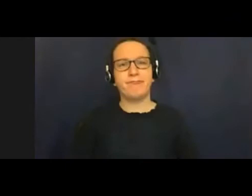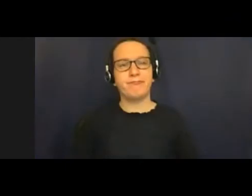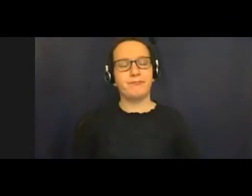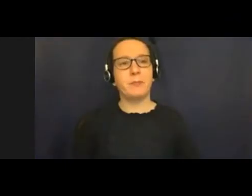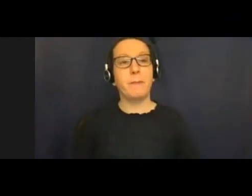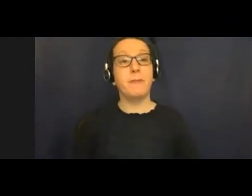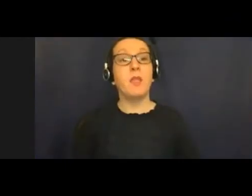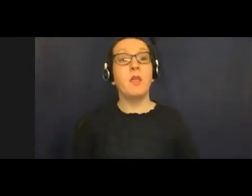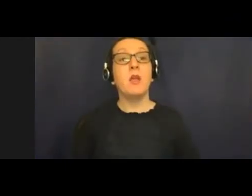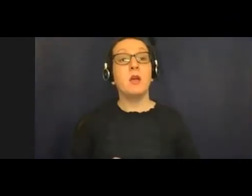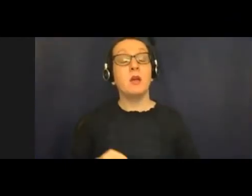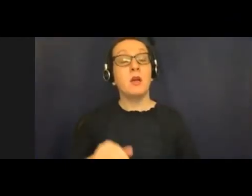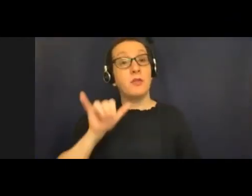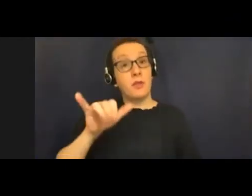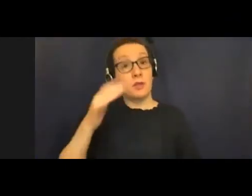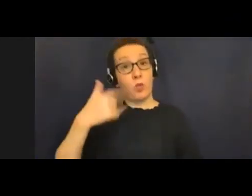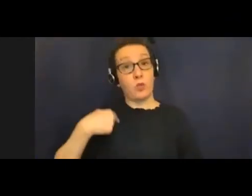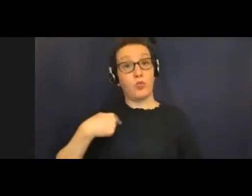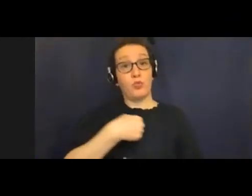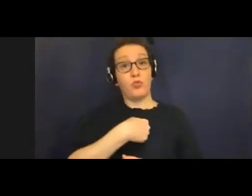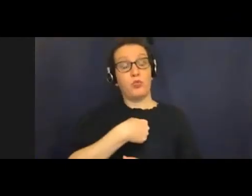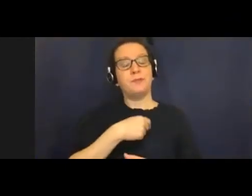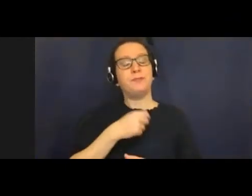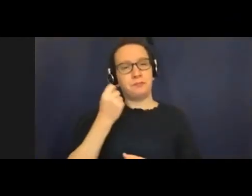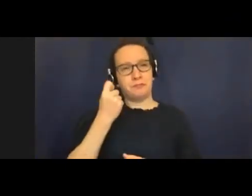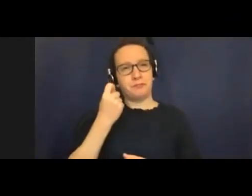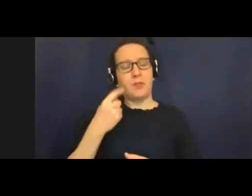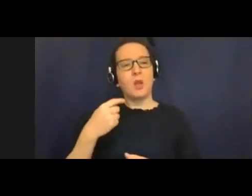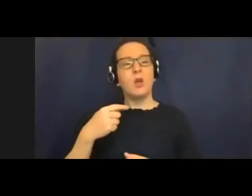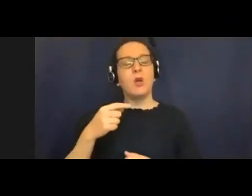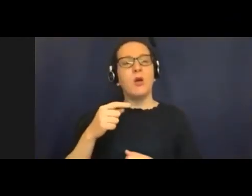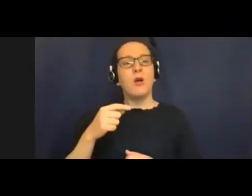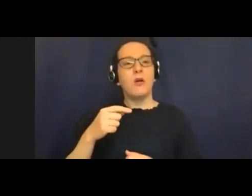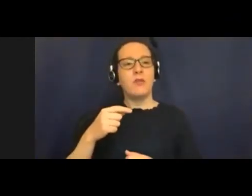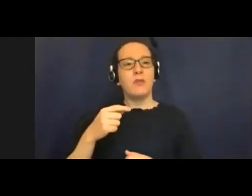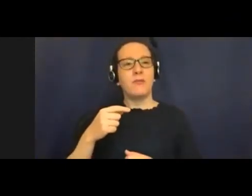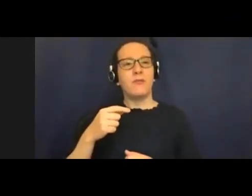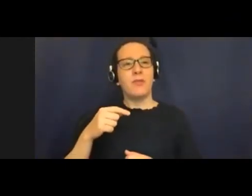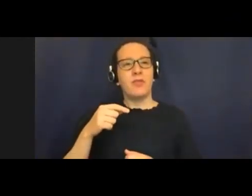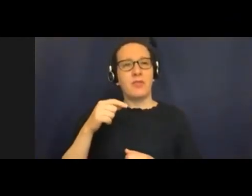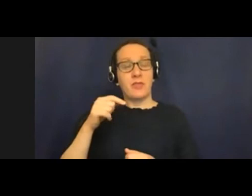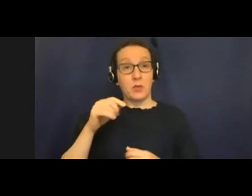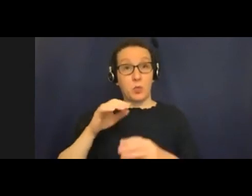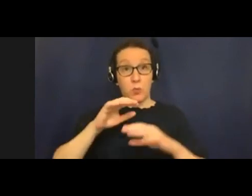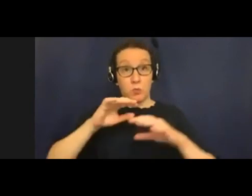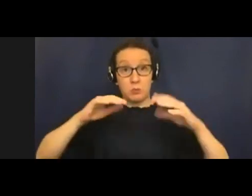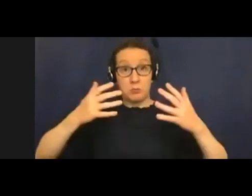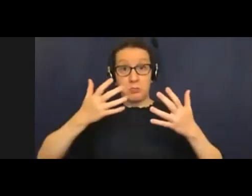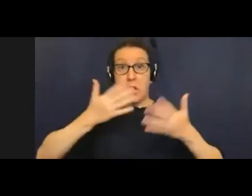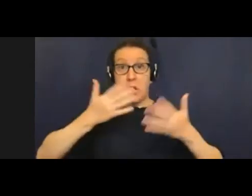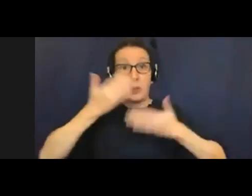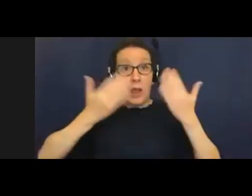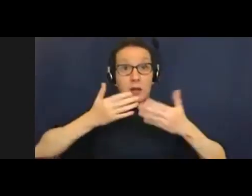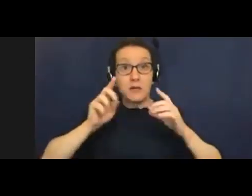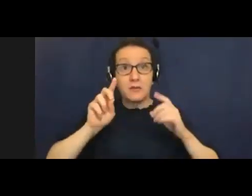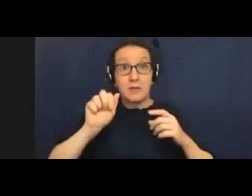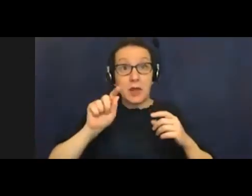started, it was for us one of the reasons to start School of